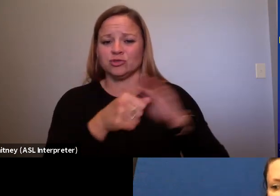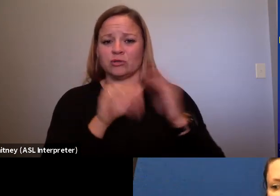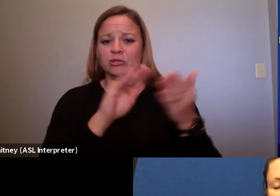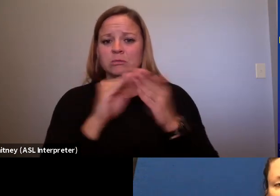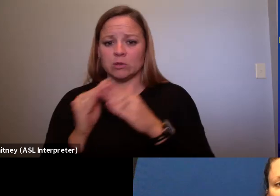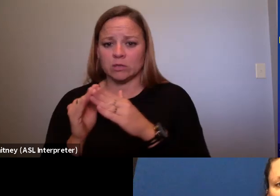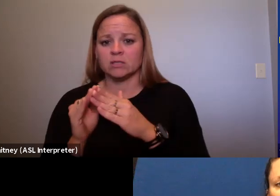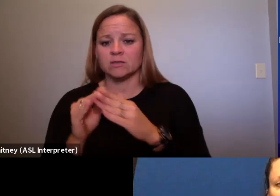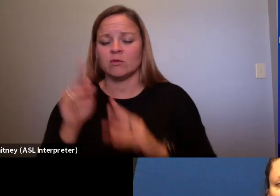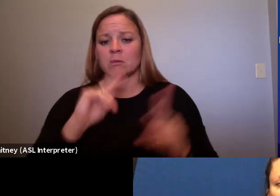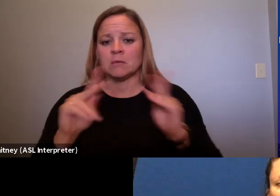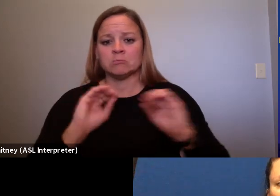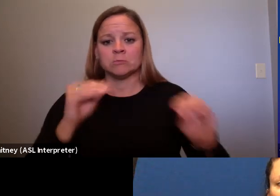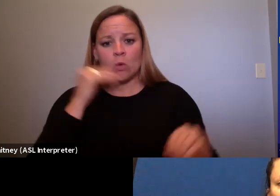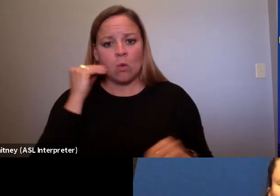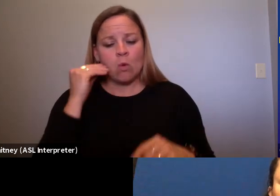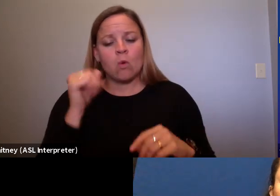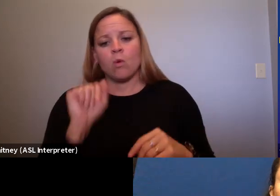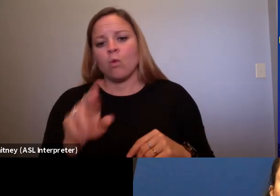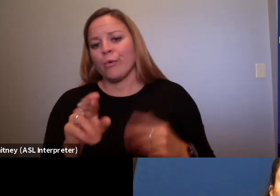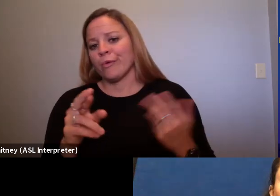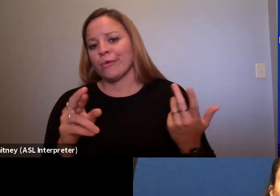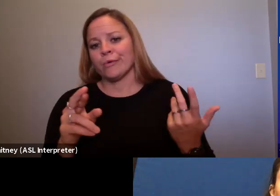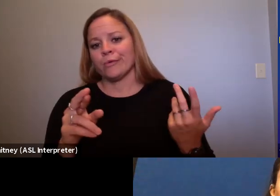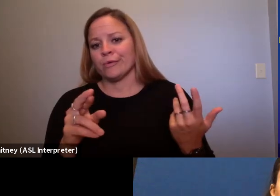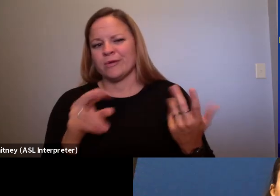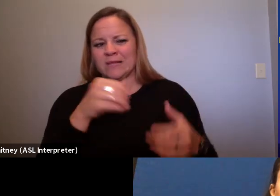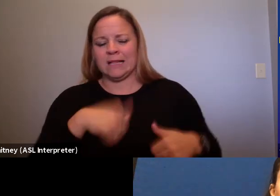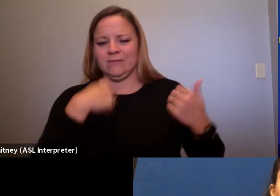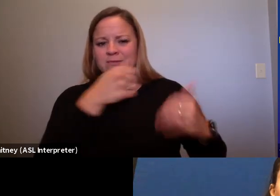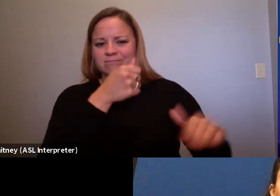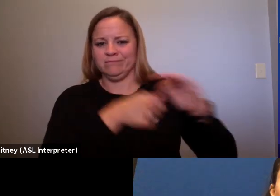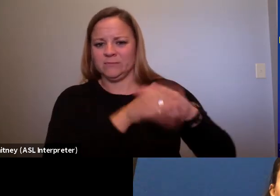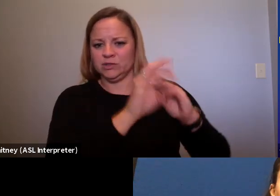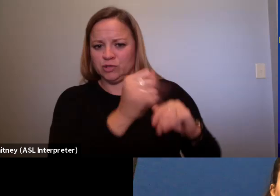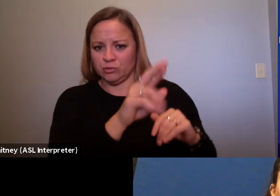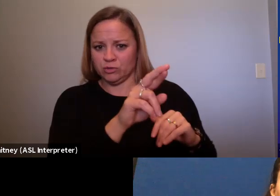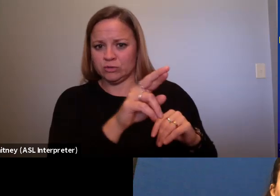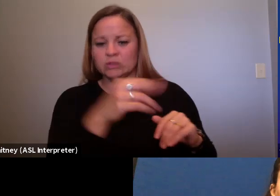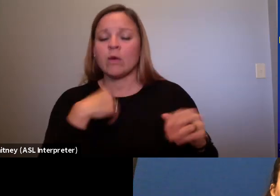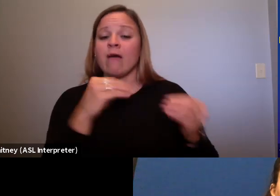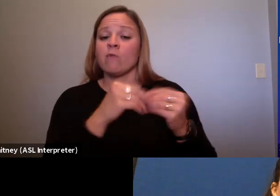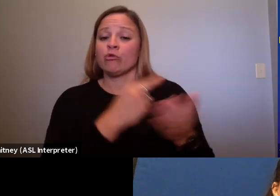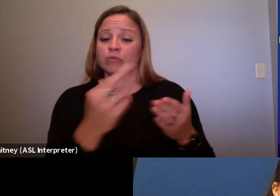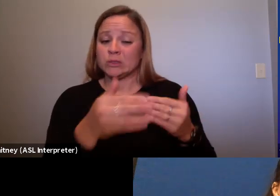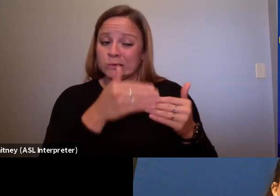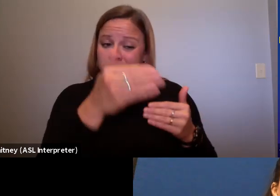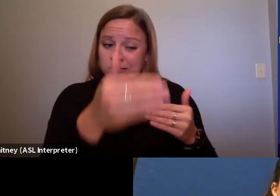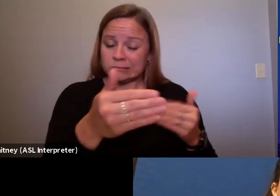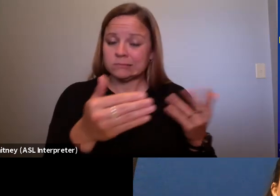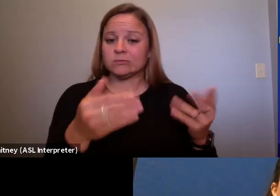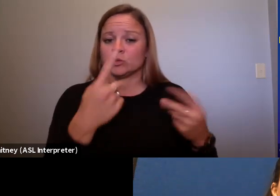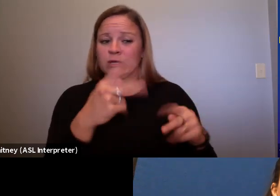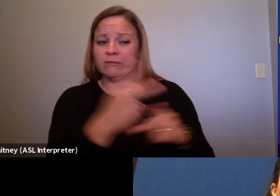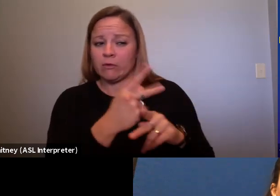that are experiencing homelessness or they're at a shelter. So we have more resources coming up, but we're looking to see, how can